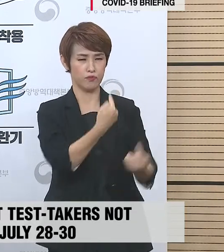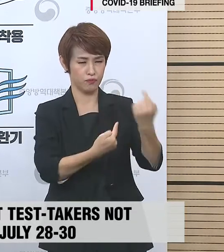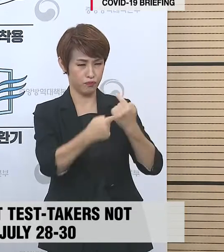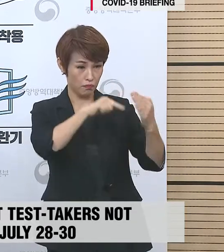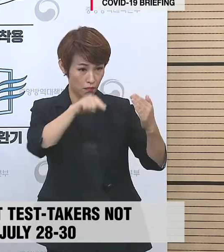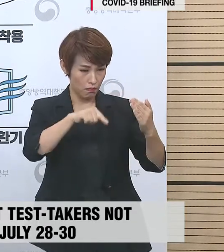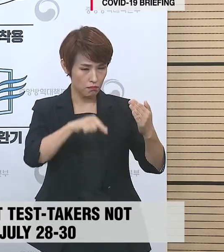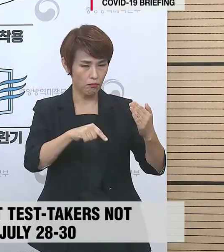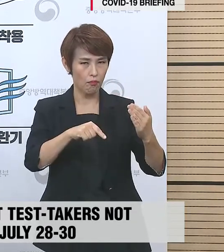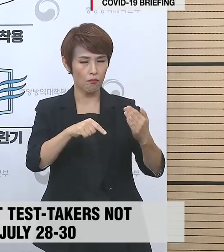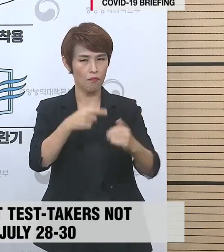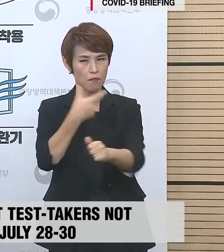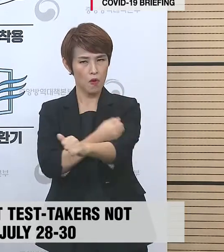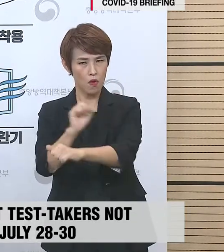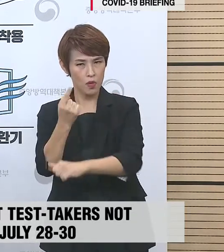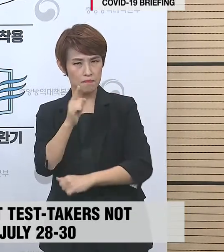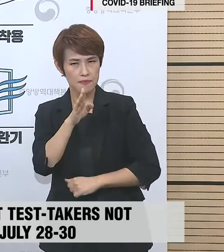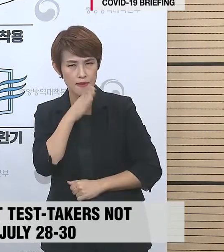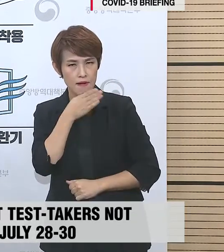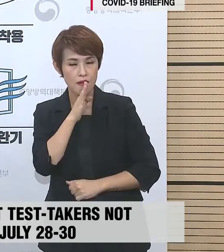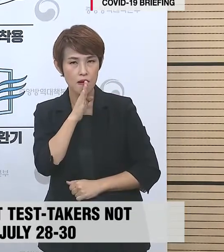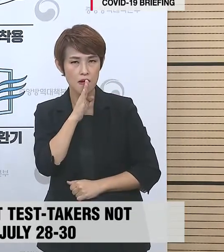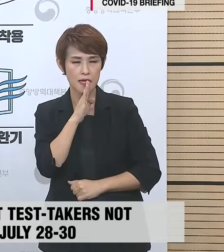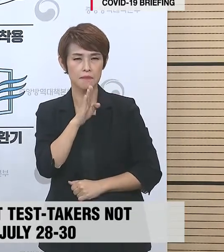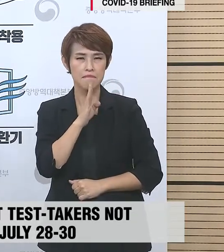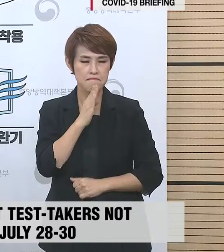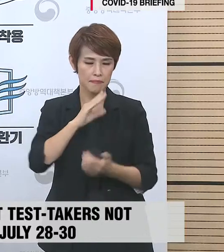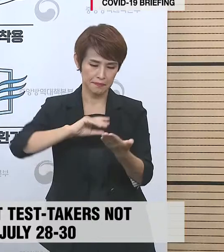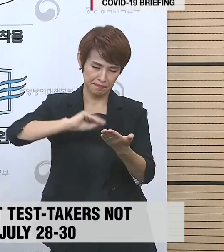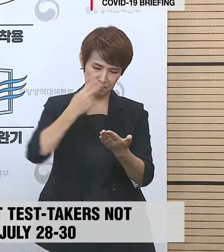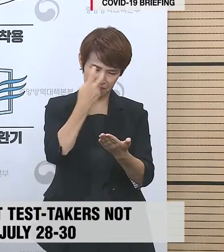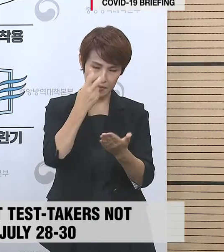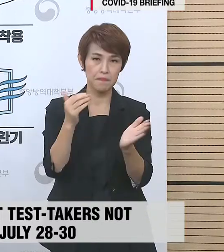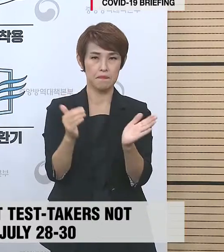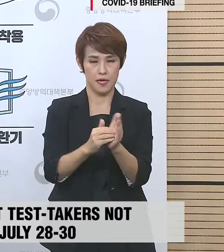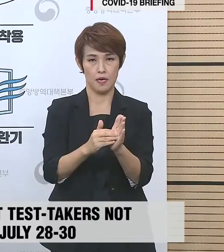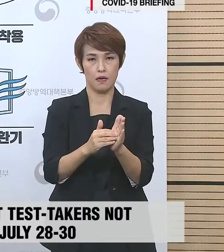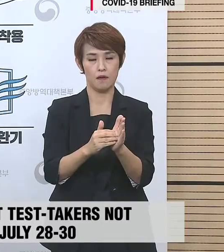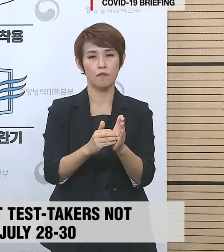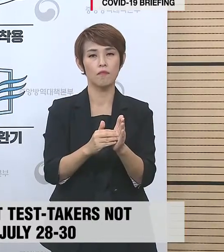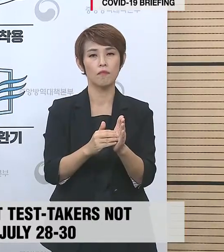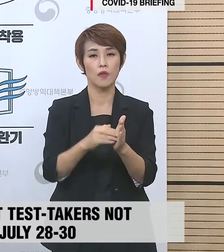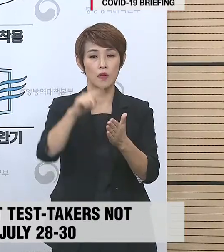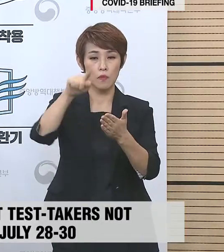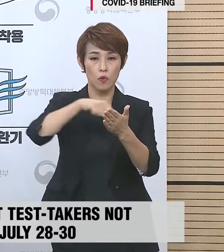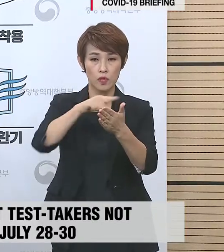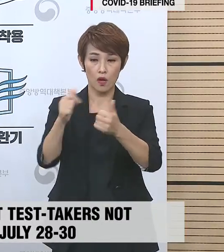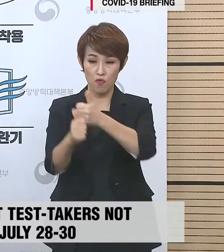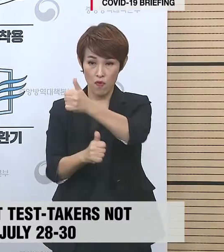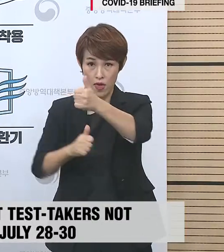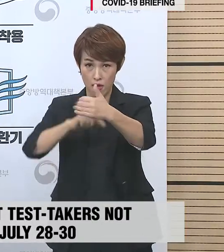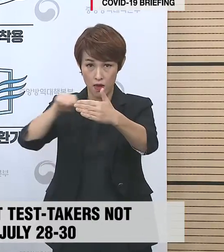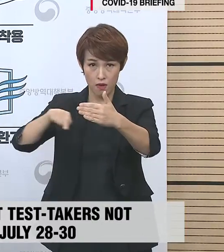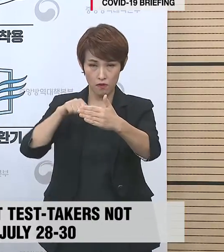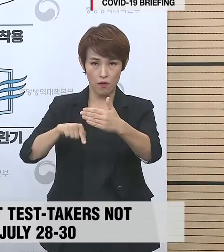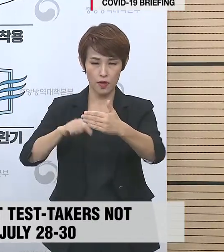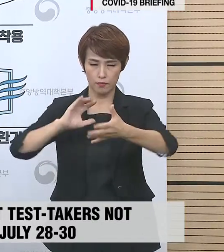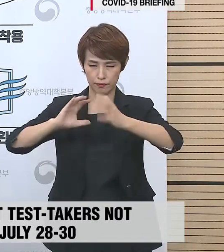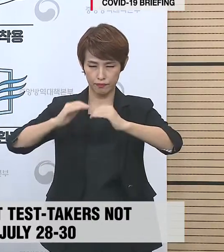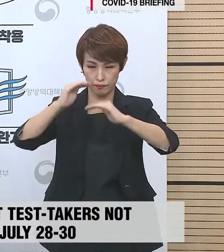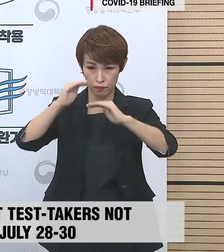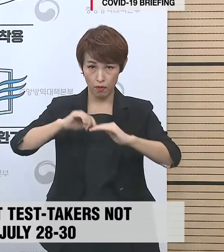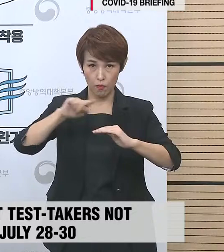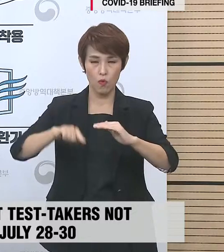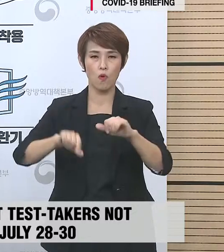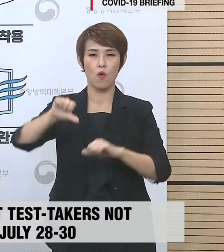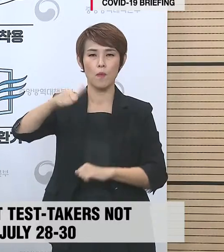the cases that have been reported, and we have been seeing the correlation of these cases with the COVID-19 vaccines. We